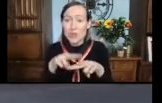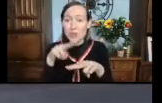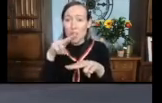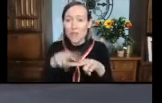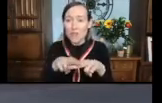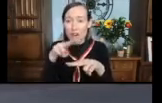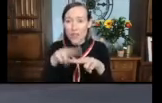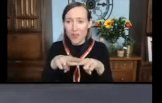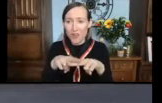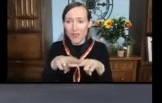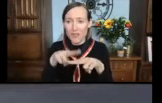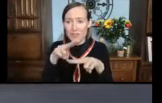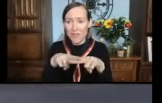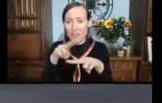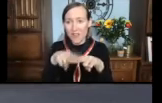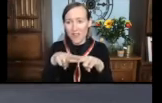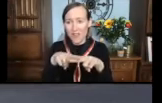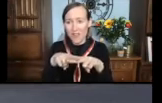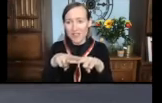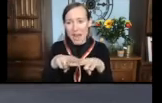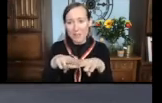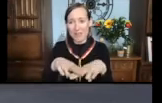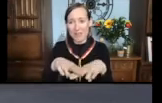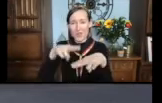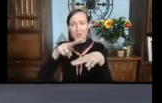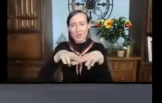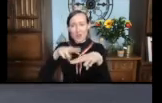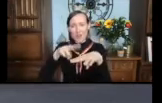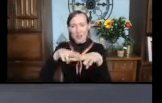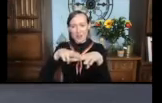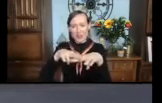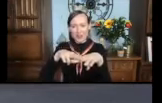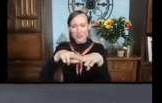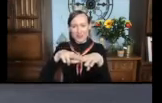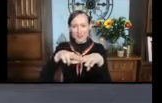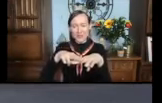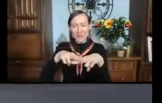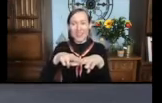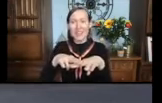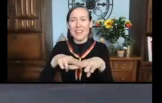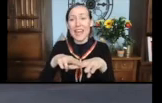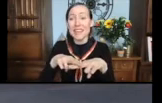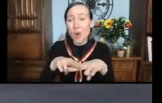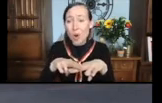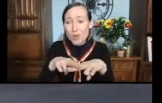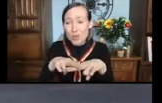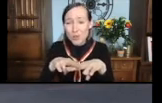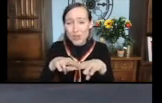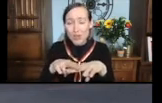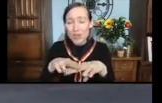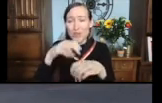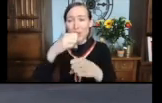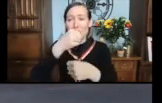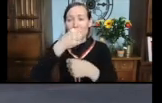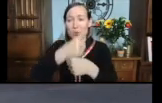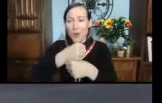used for father, father. You'll tap it, father. And it'll also be